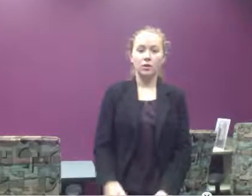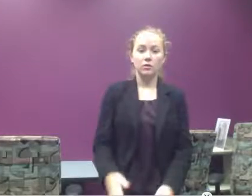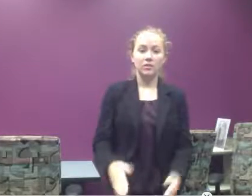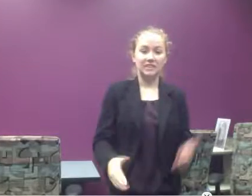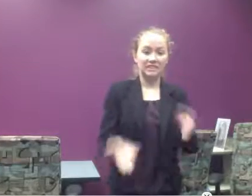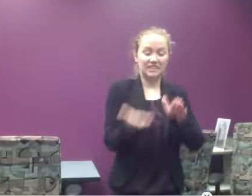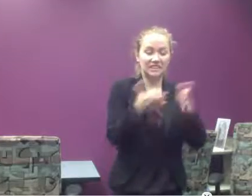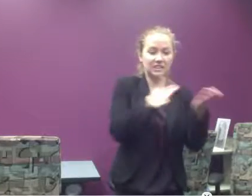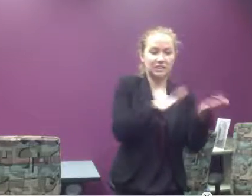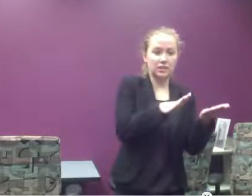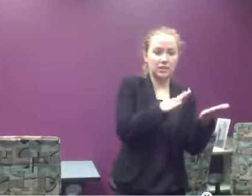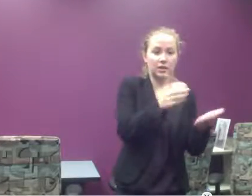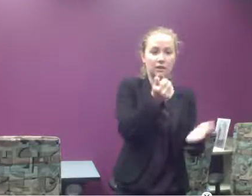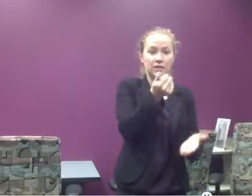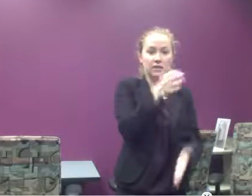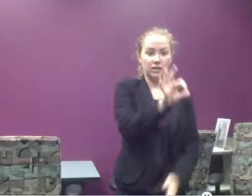named Georgia O'Keeffe.